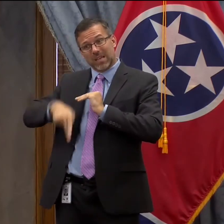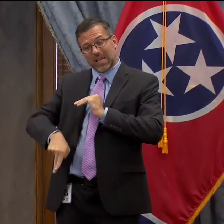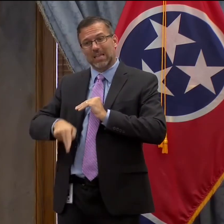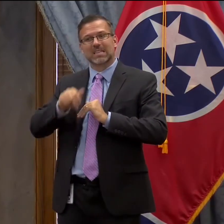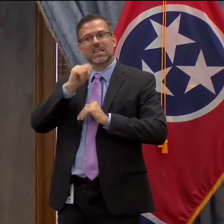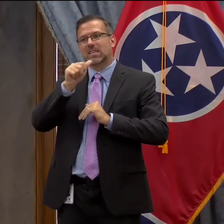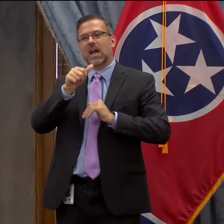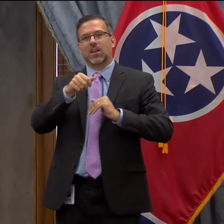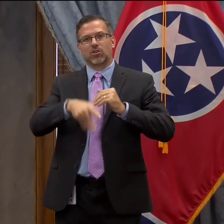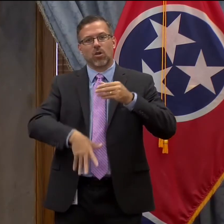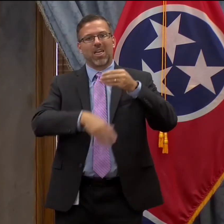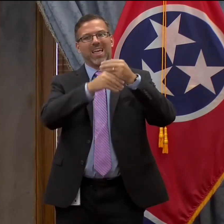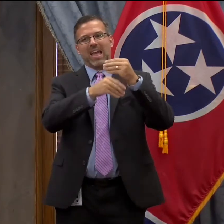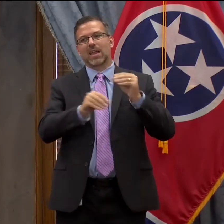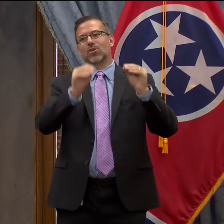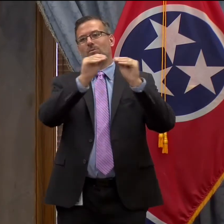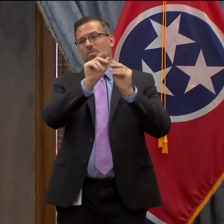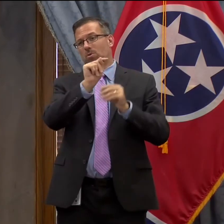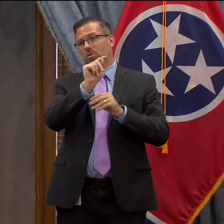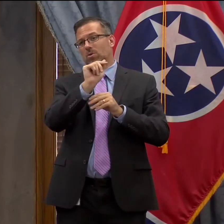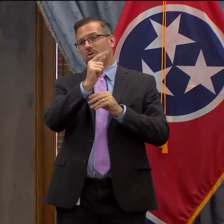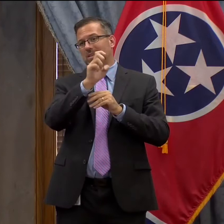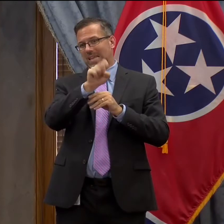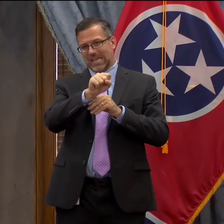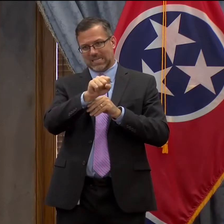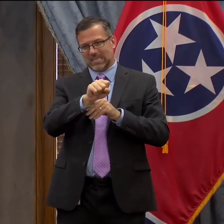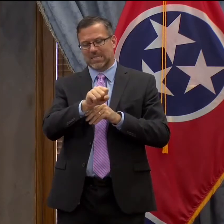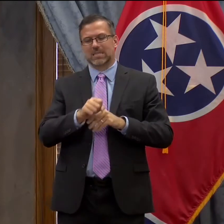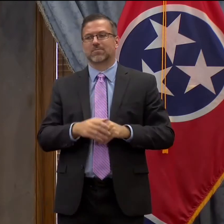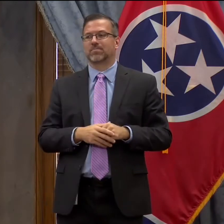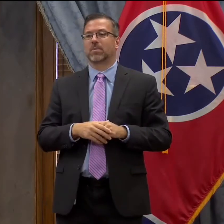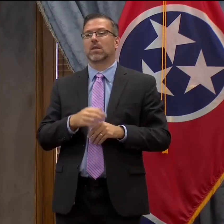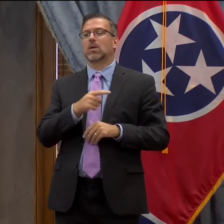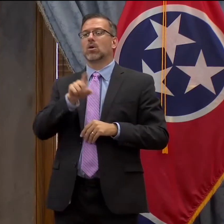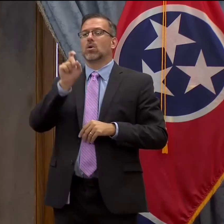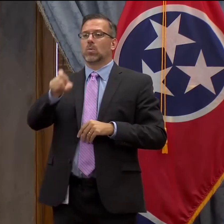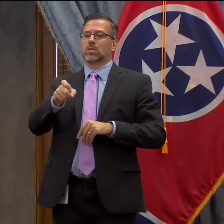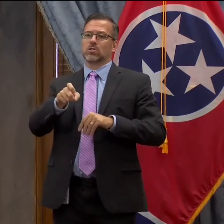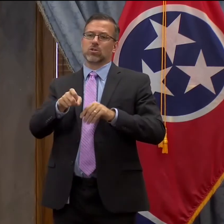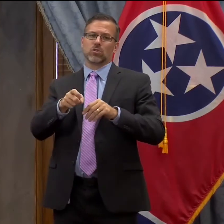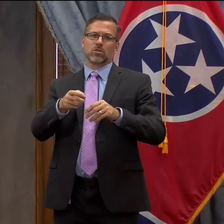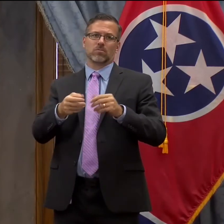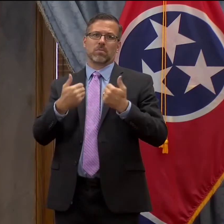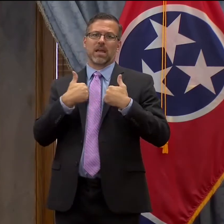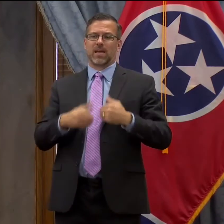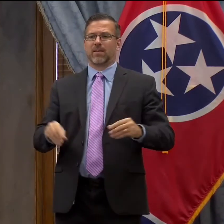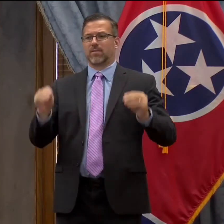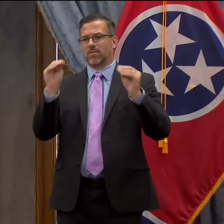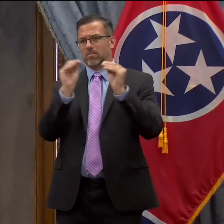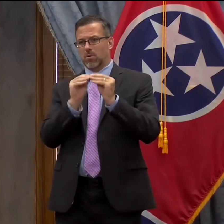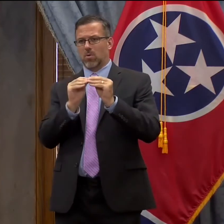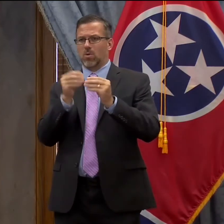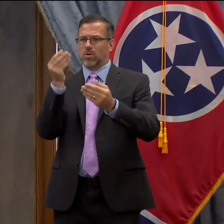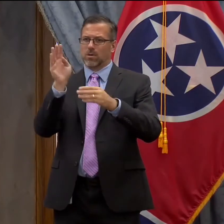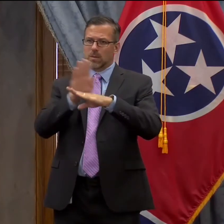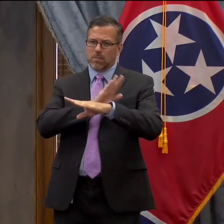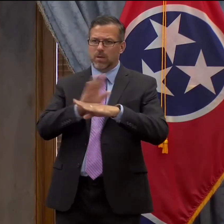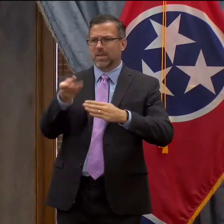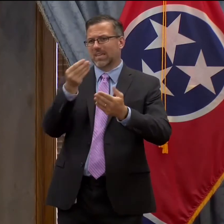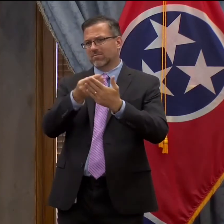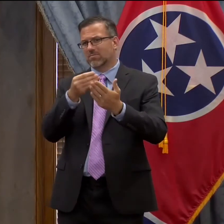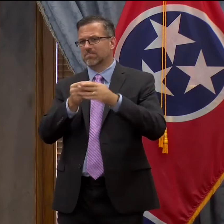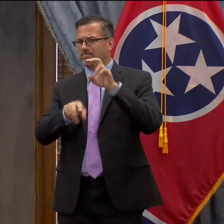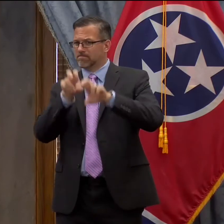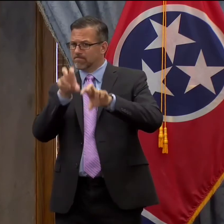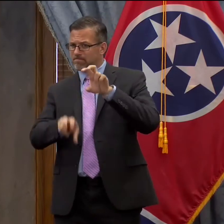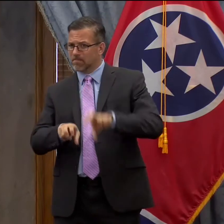we should significantly invest in business economic recovery. We have invested and set aside $300